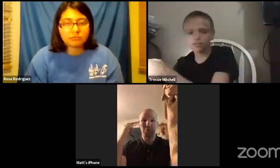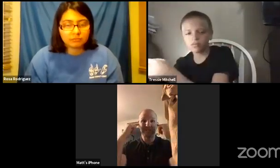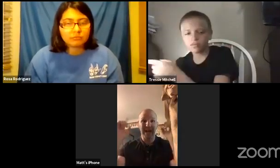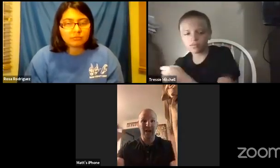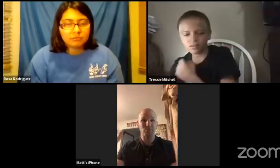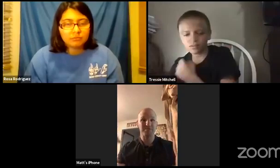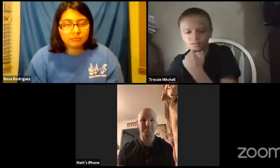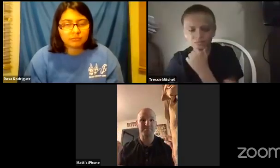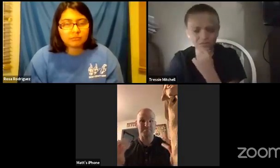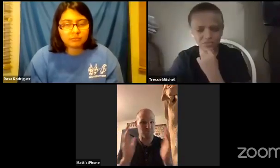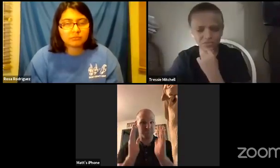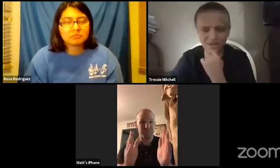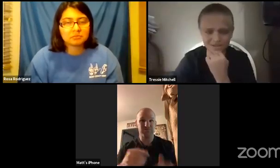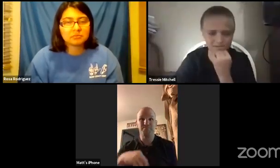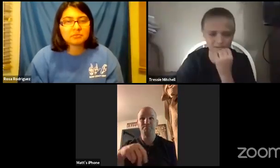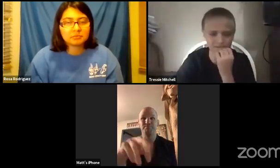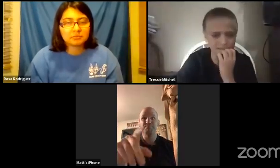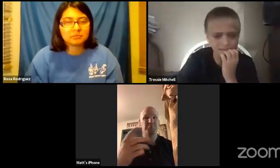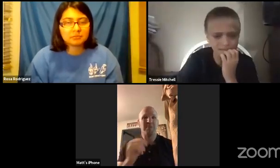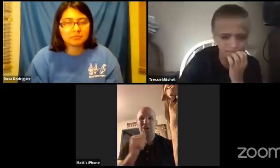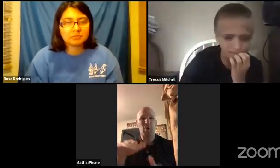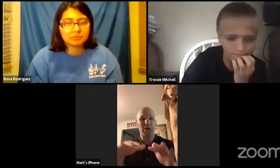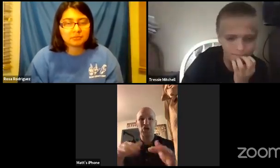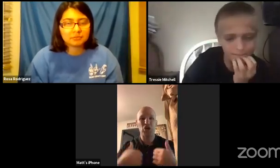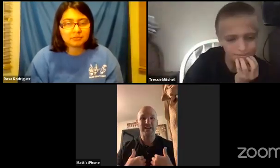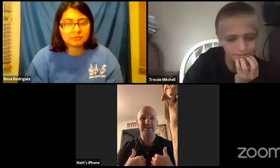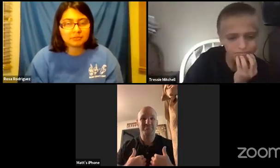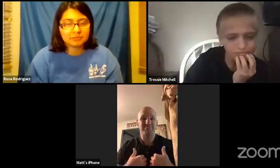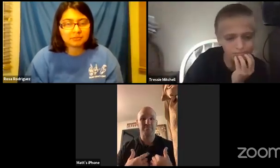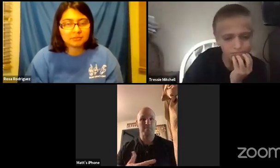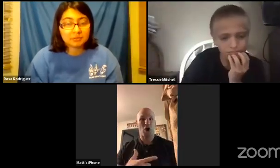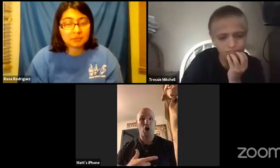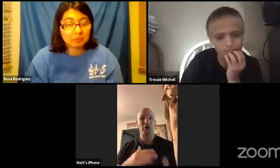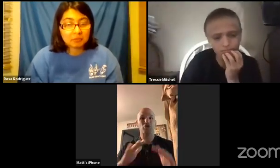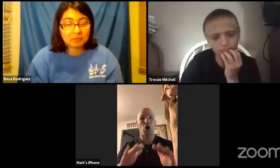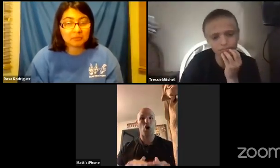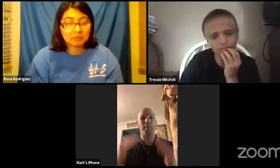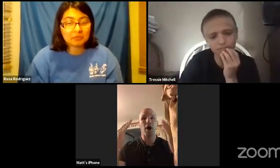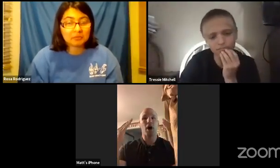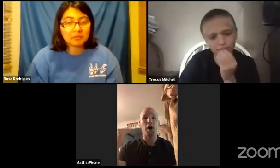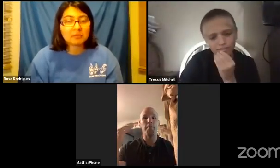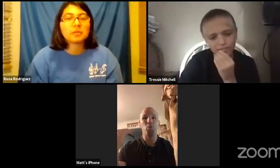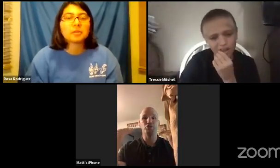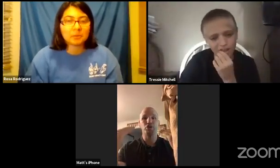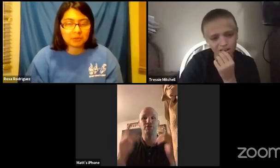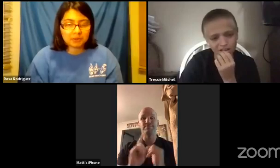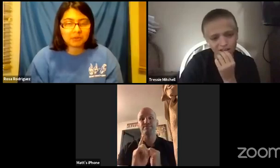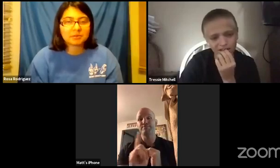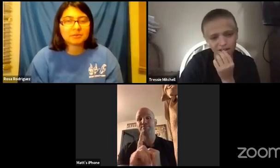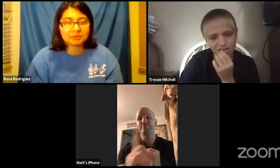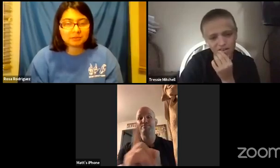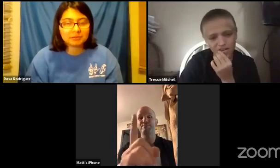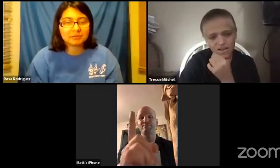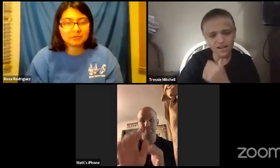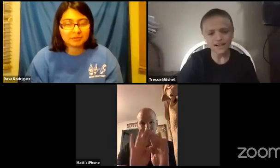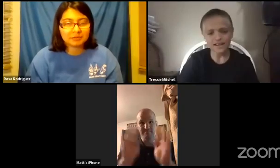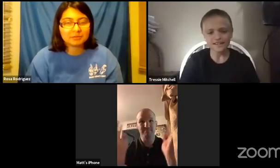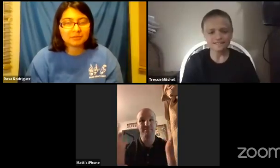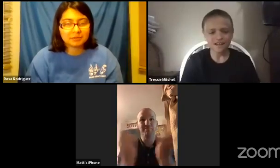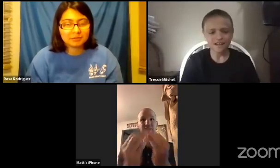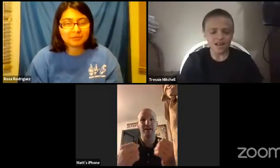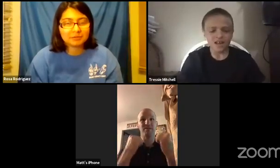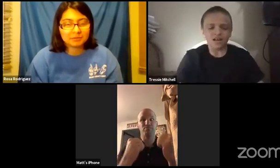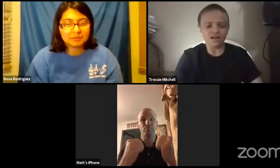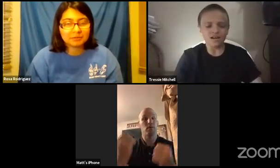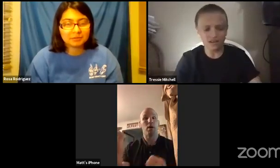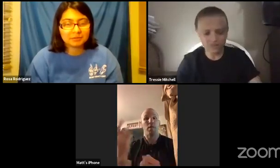chanting. I couldn't hear it. So it was actually an advantage for me. I was able to stay focused, unnerved. I was pretty